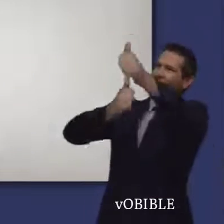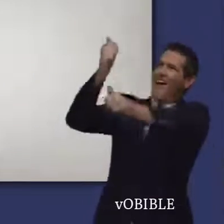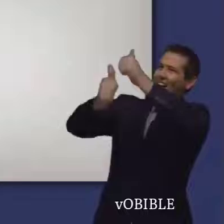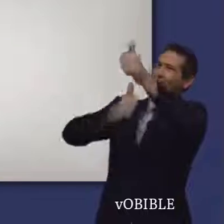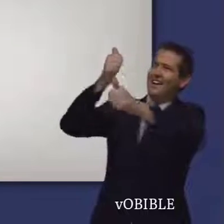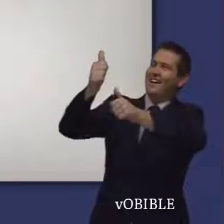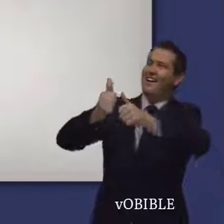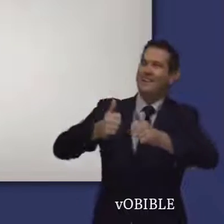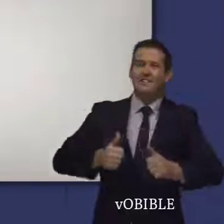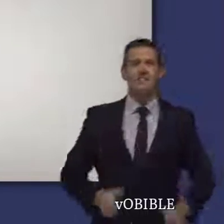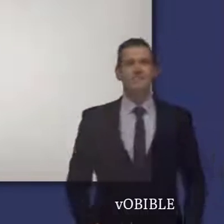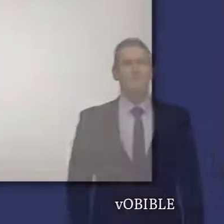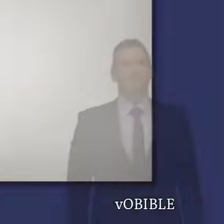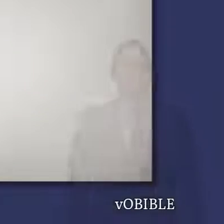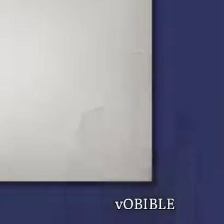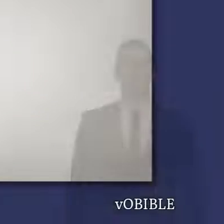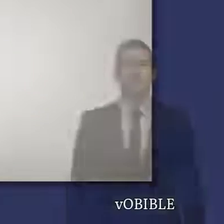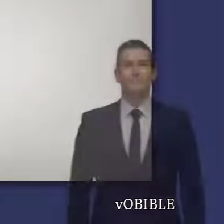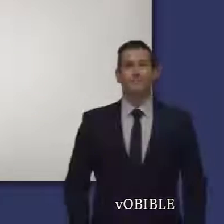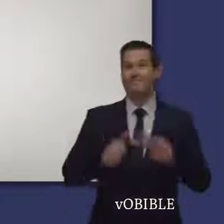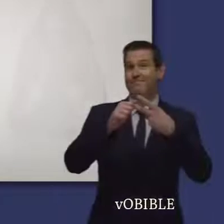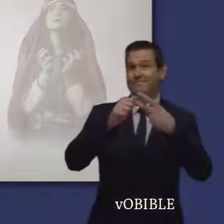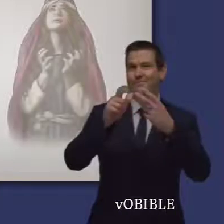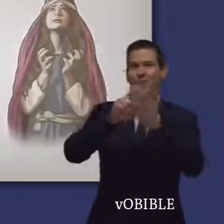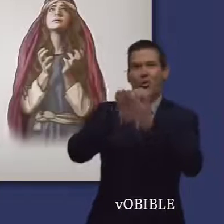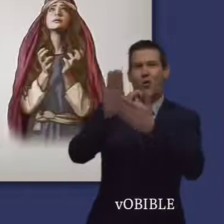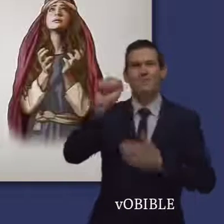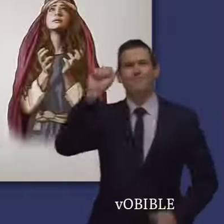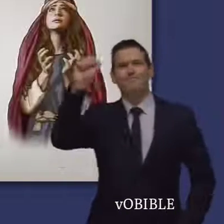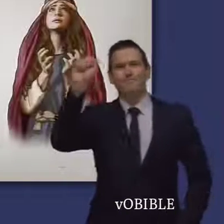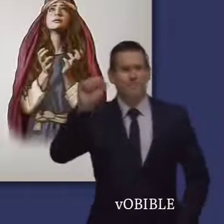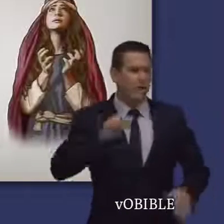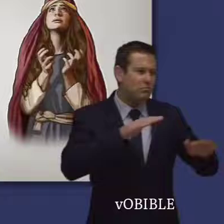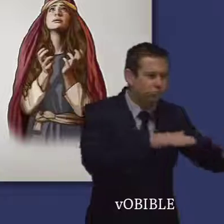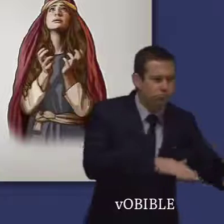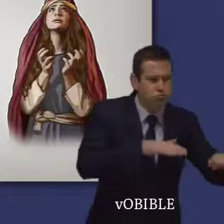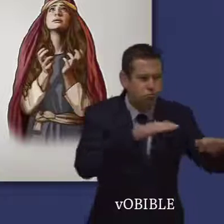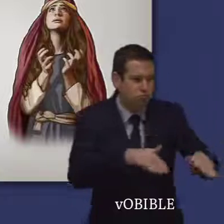Another theme developed in Psalms is that Jehovah helps and comforts those who love Him.